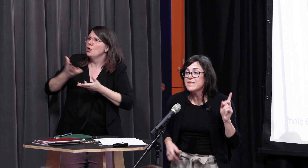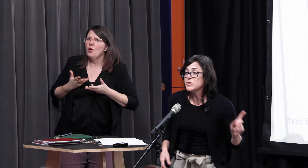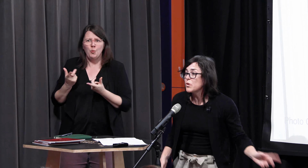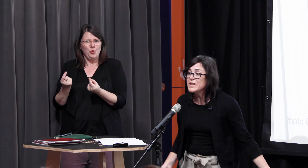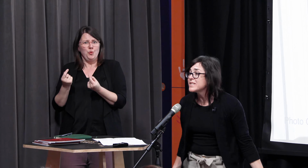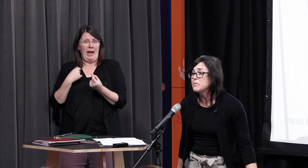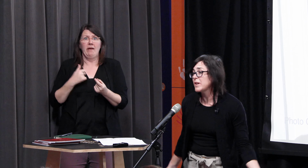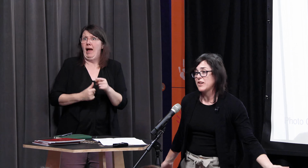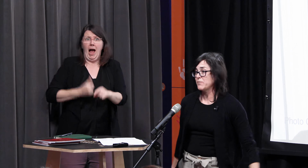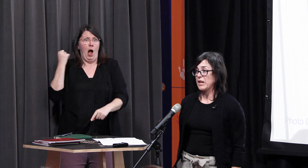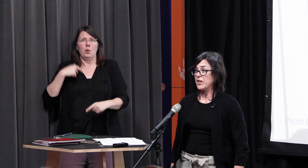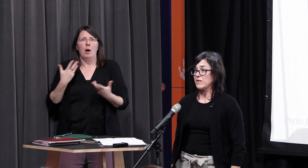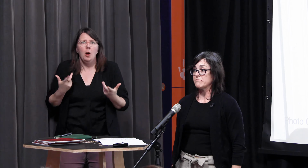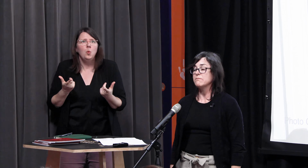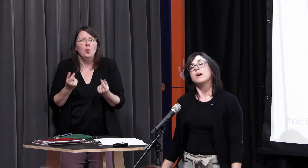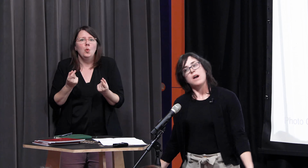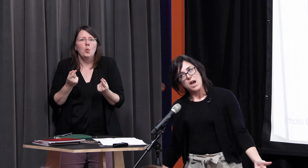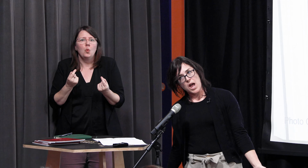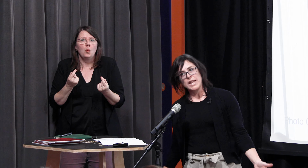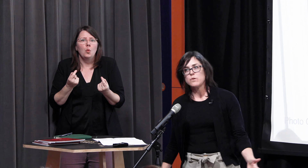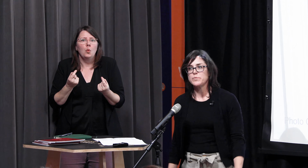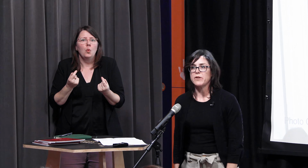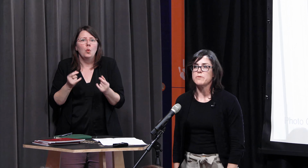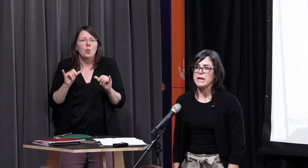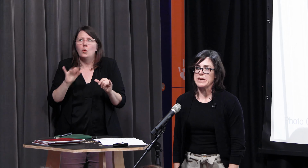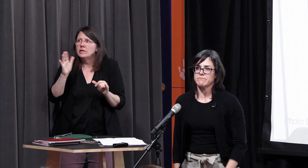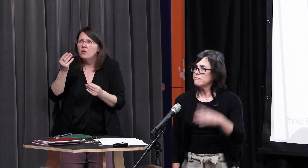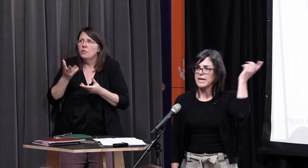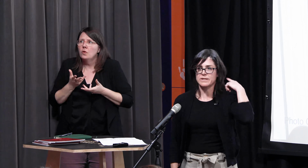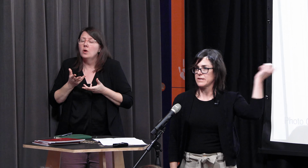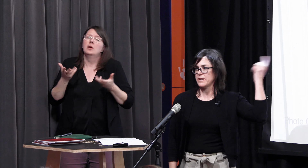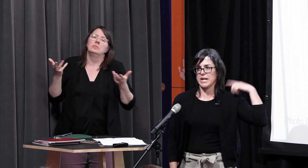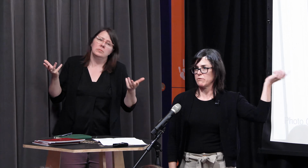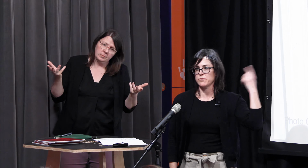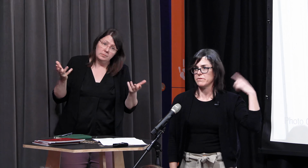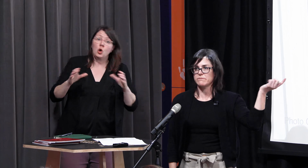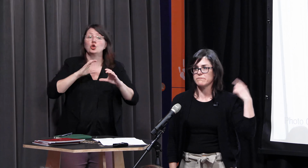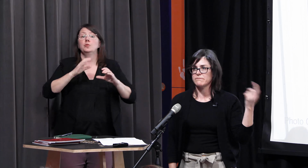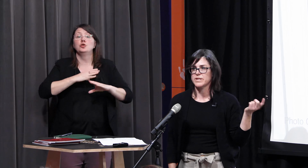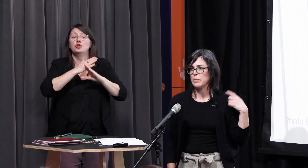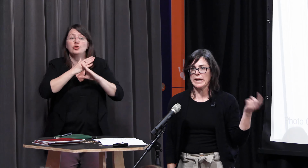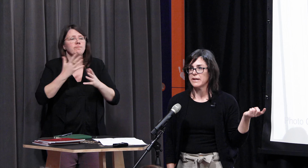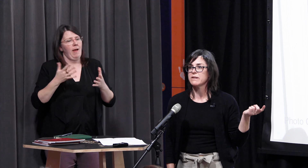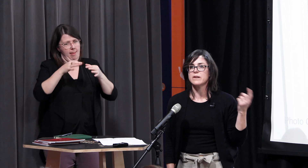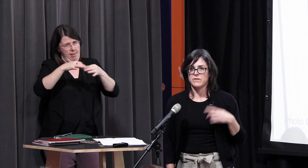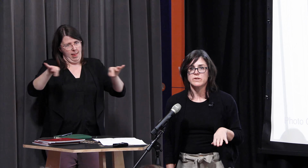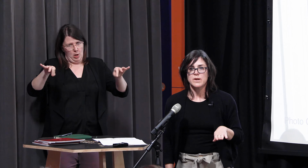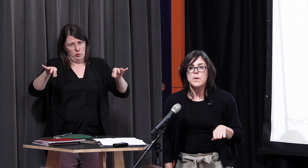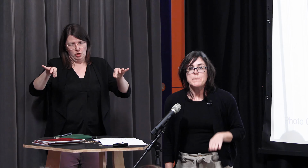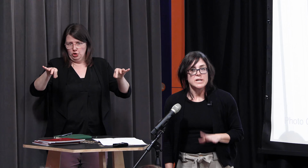So to me, that door isn't a communication barrier. A language barrier, maybe. We can't see the sign language. It's